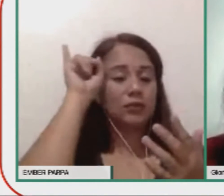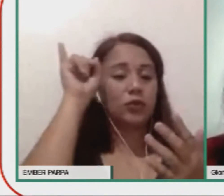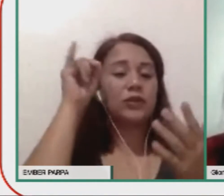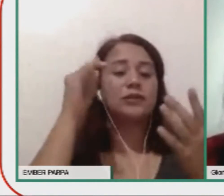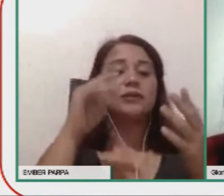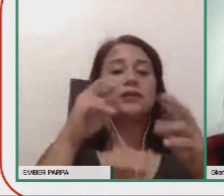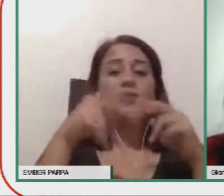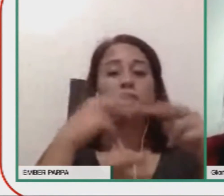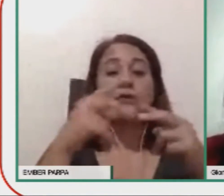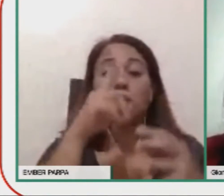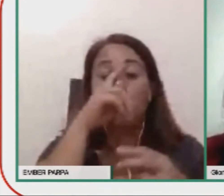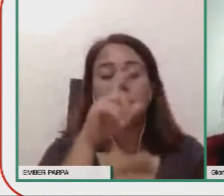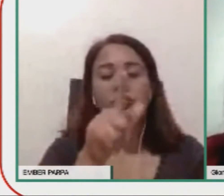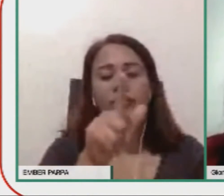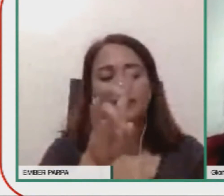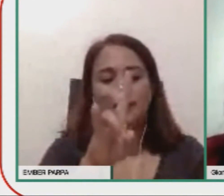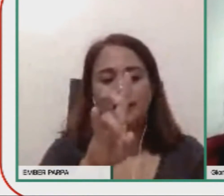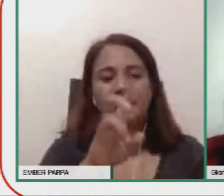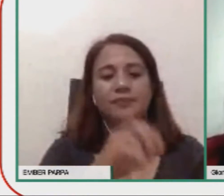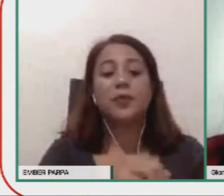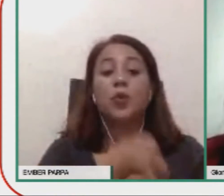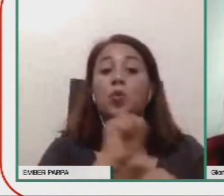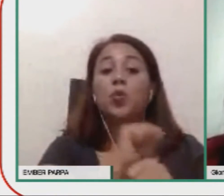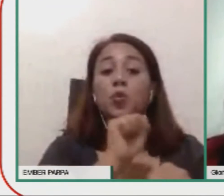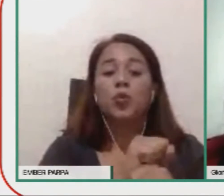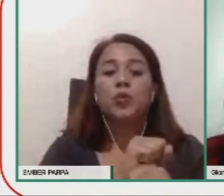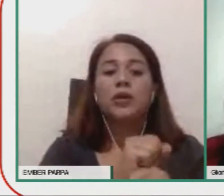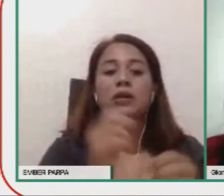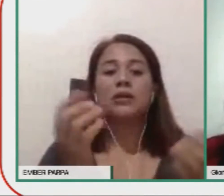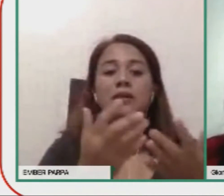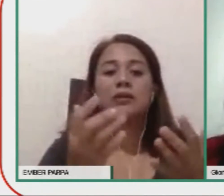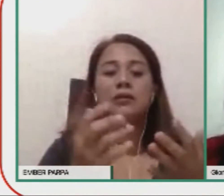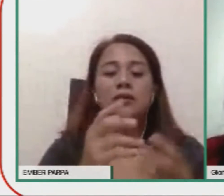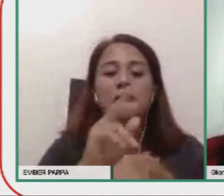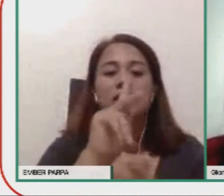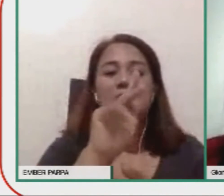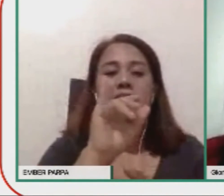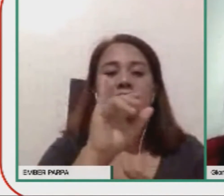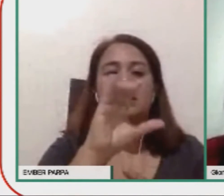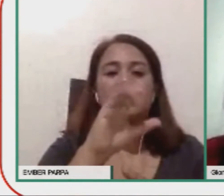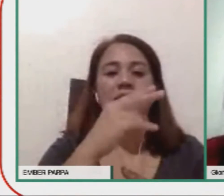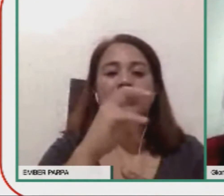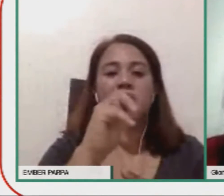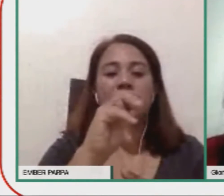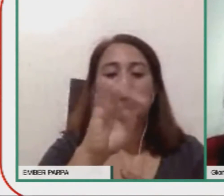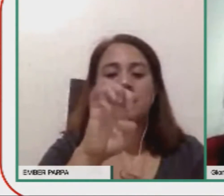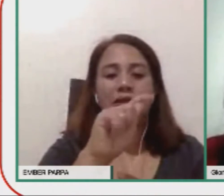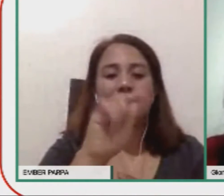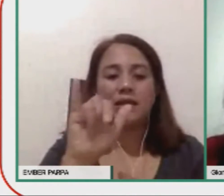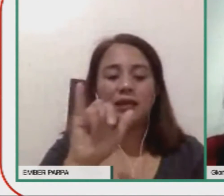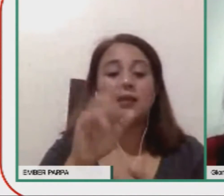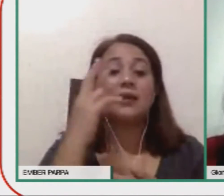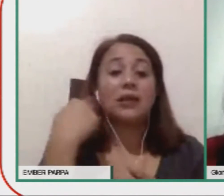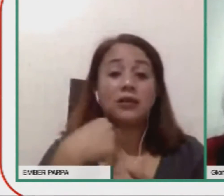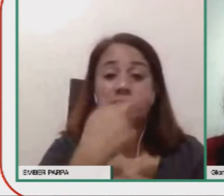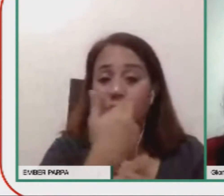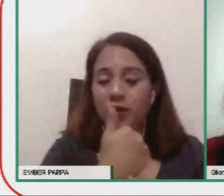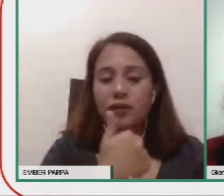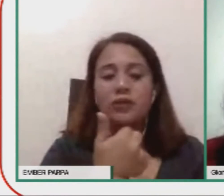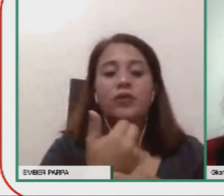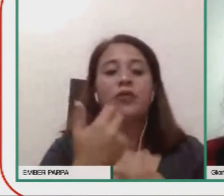old and works at kitchenette, cafe, restaurant, production